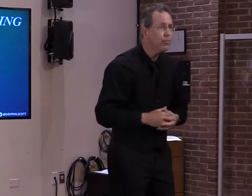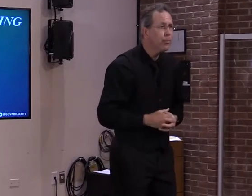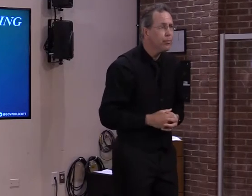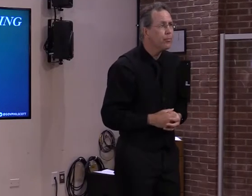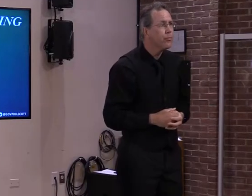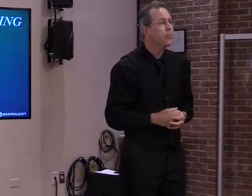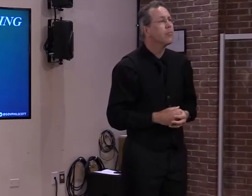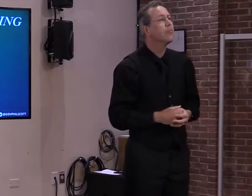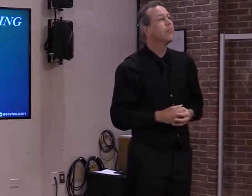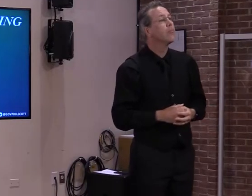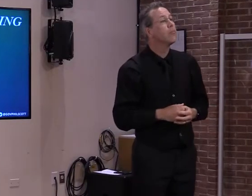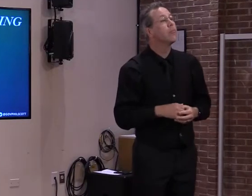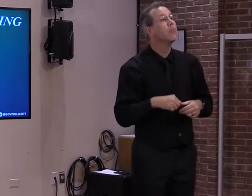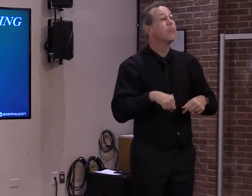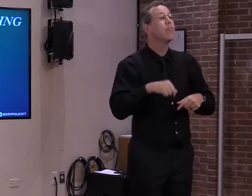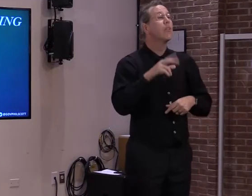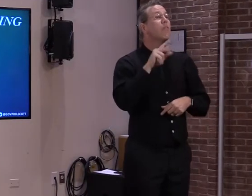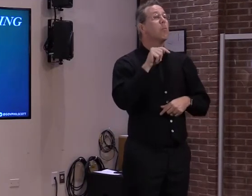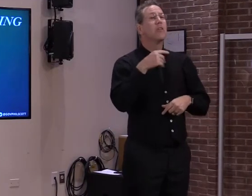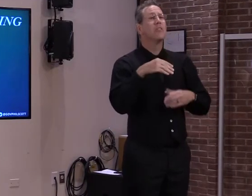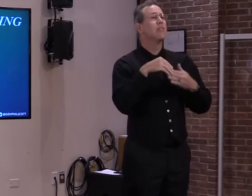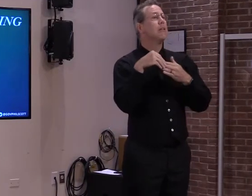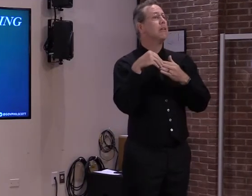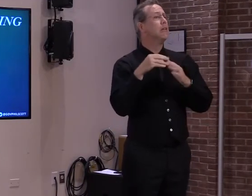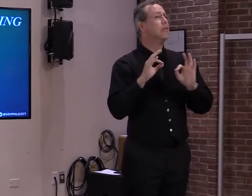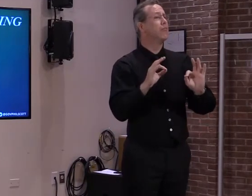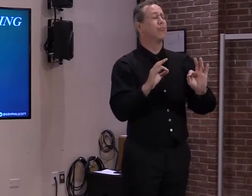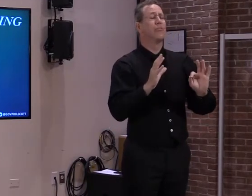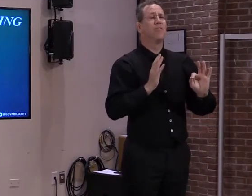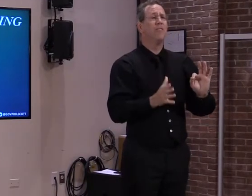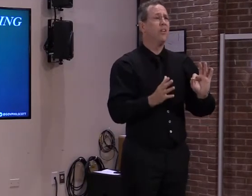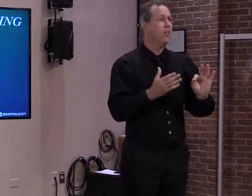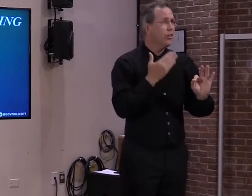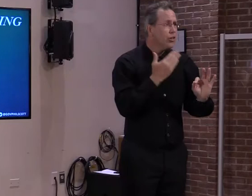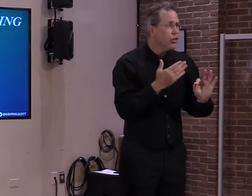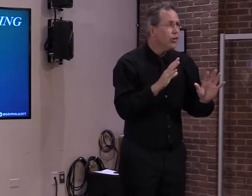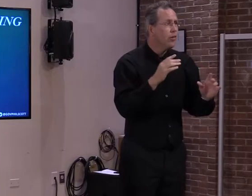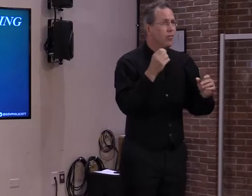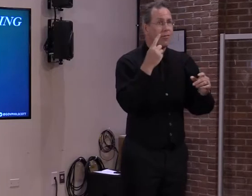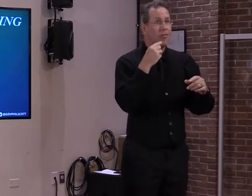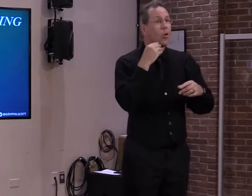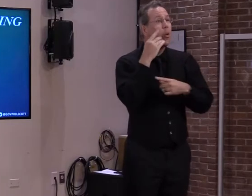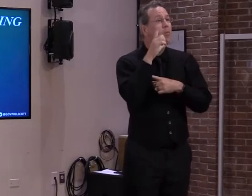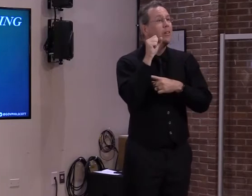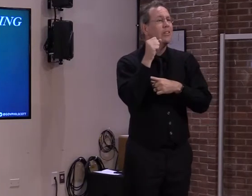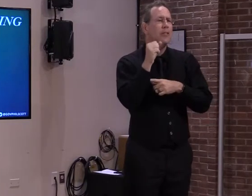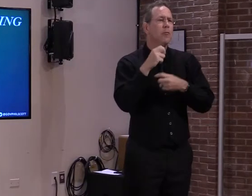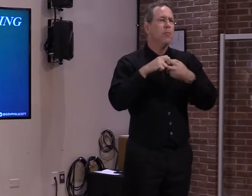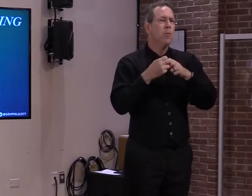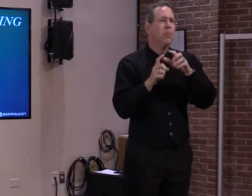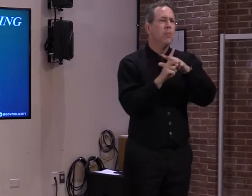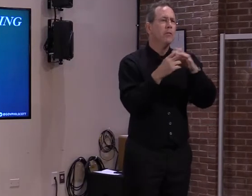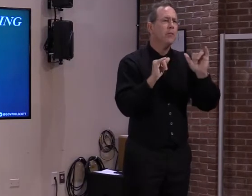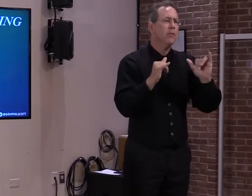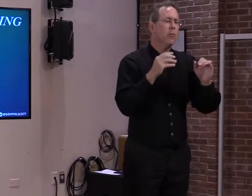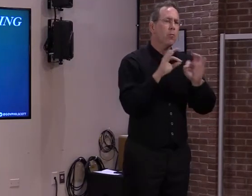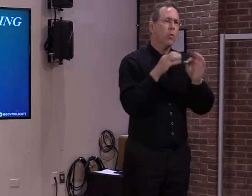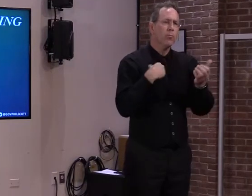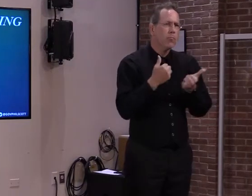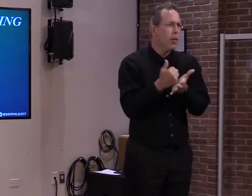will still be a leader in caring for the homeless. I'll now turn it over to Dr. Levine for a health